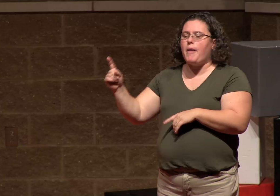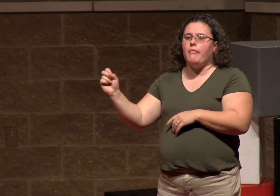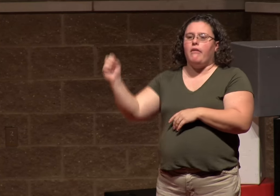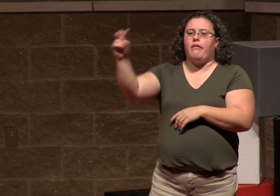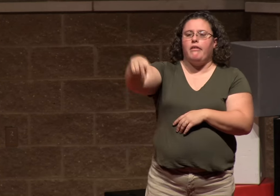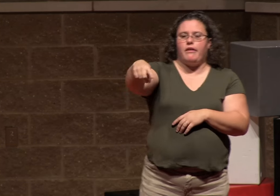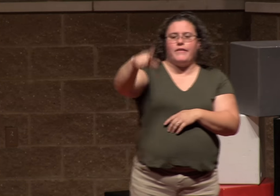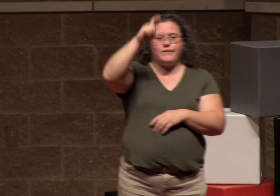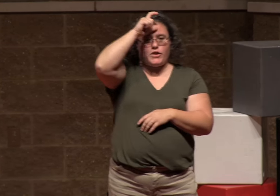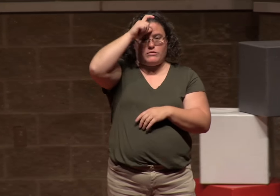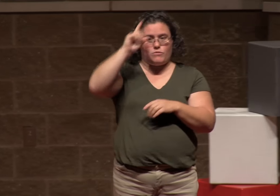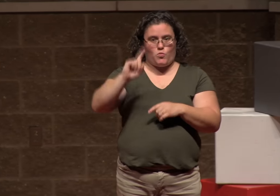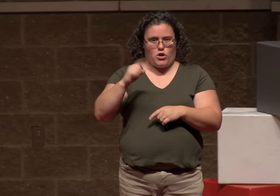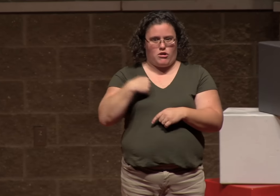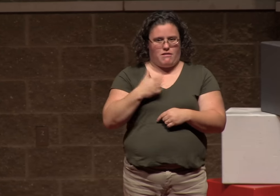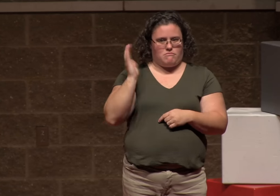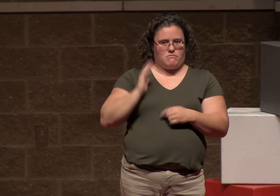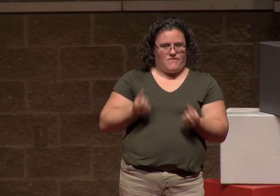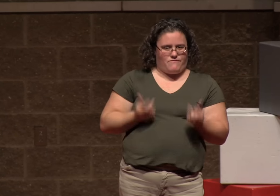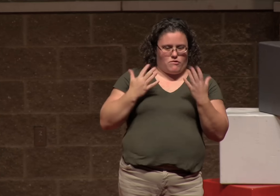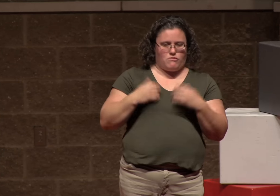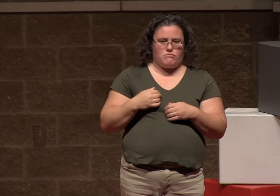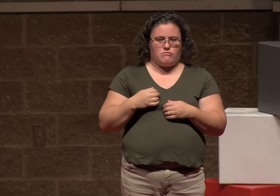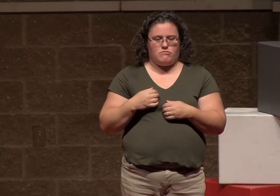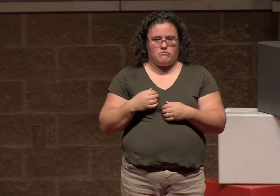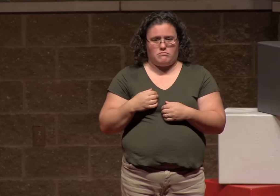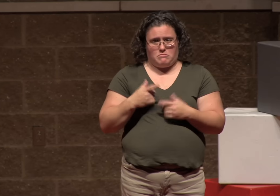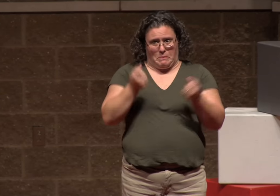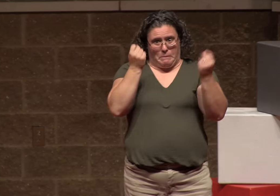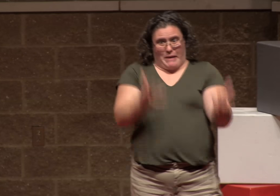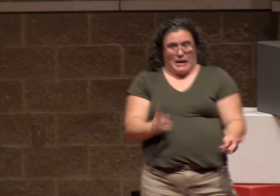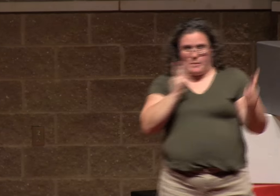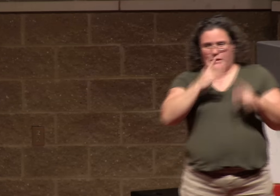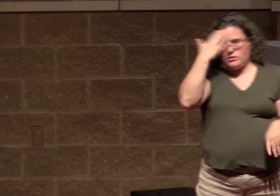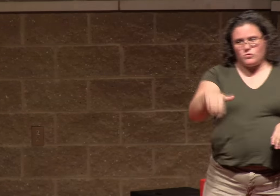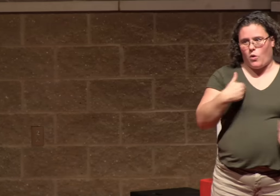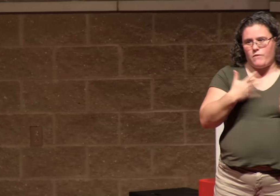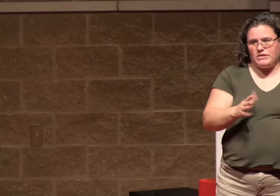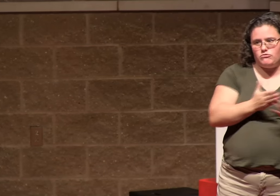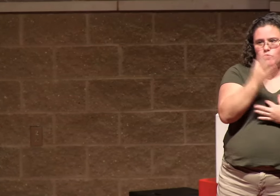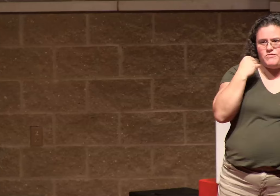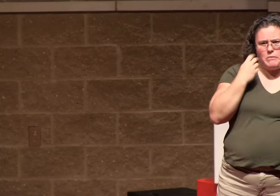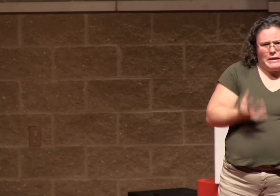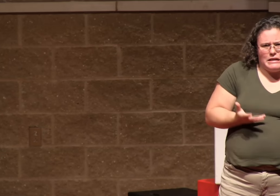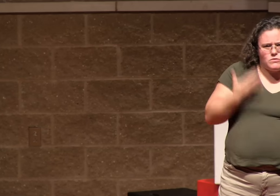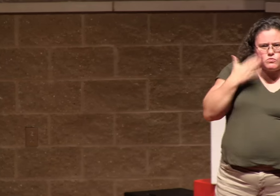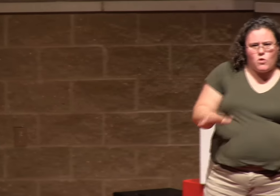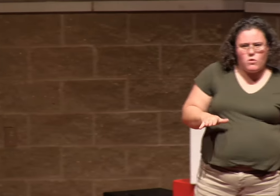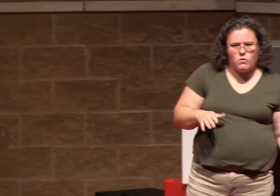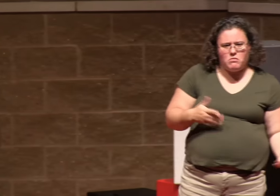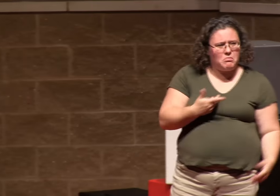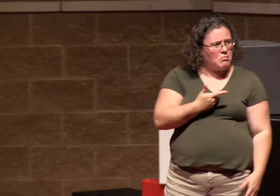together, and we were trying to sign. She was a firefighter, and many people don't know about fire safety.